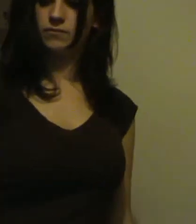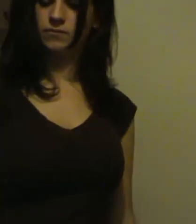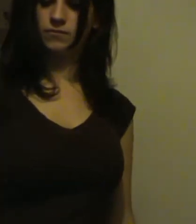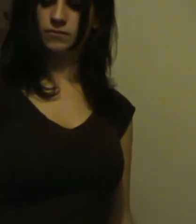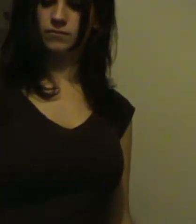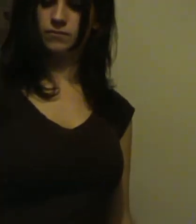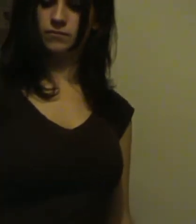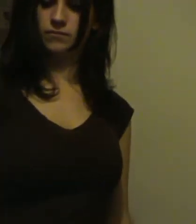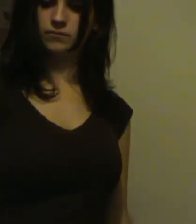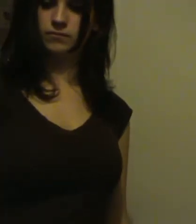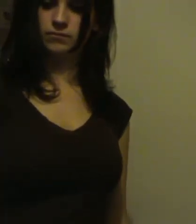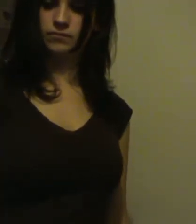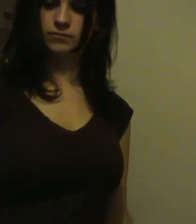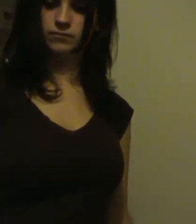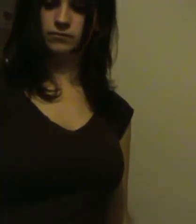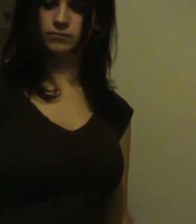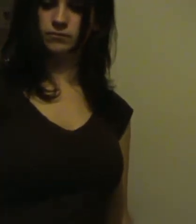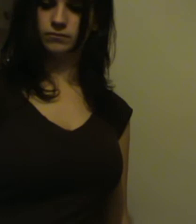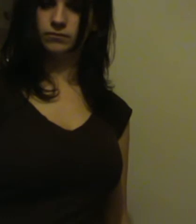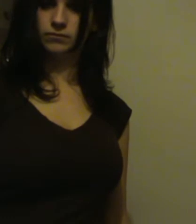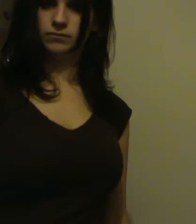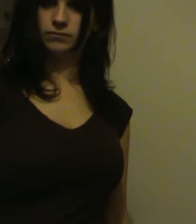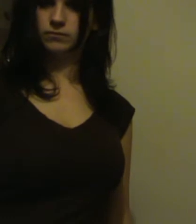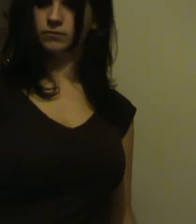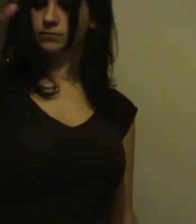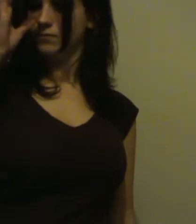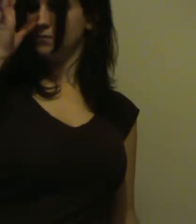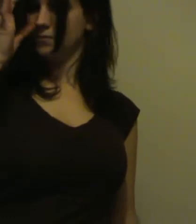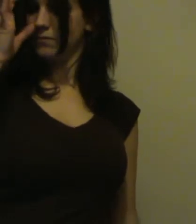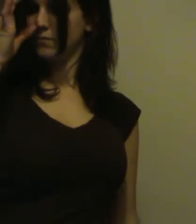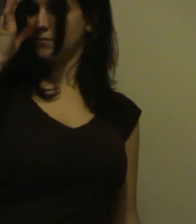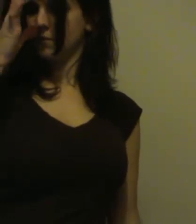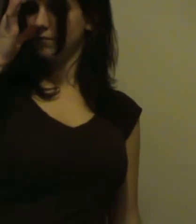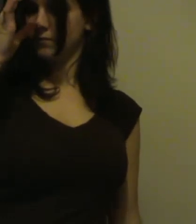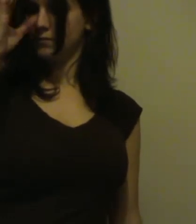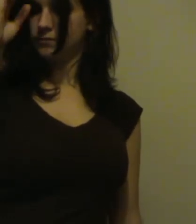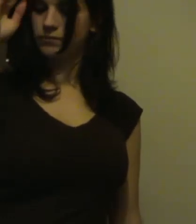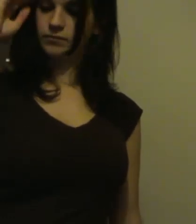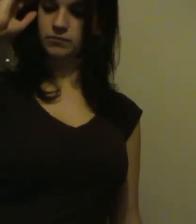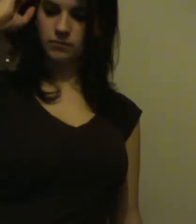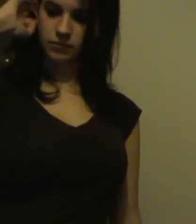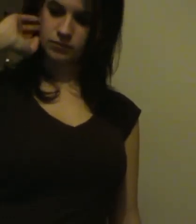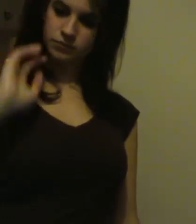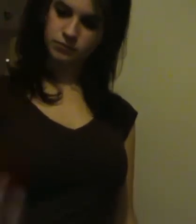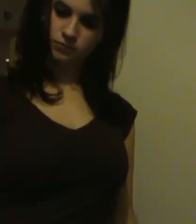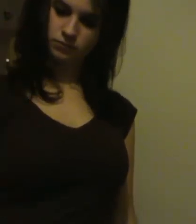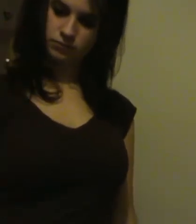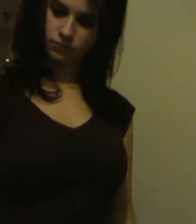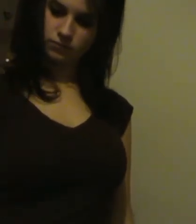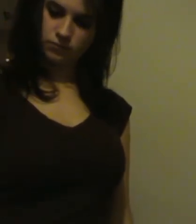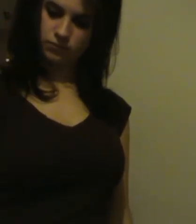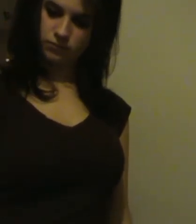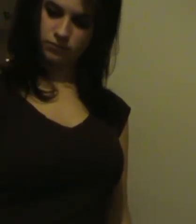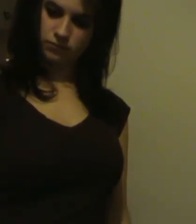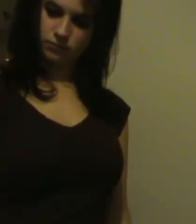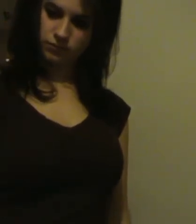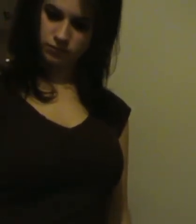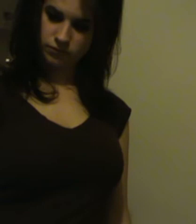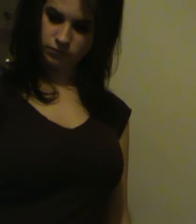When eating. With the American dining style, it's a little bit different. It starts off the same way. You cut the food, and then you place